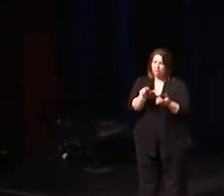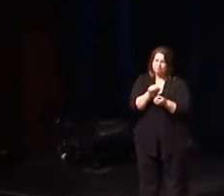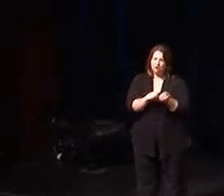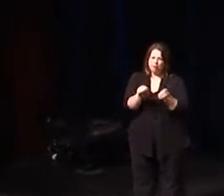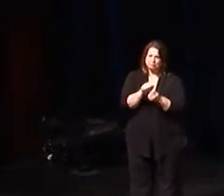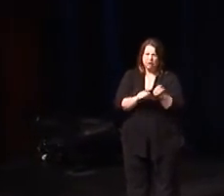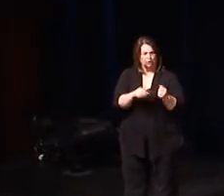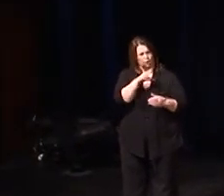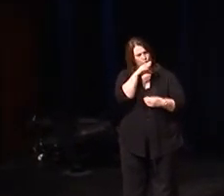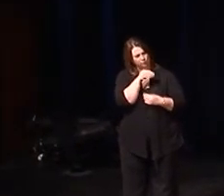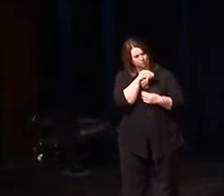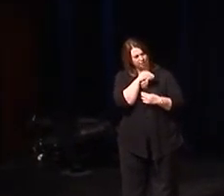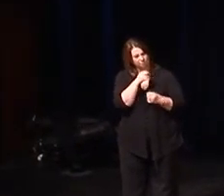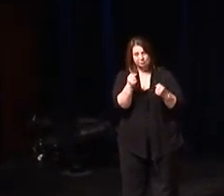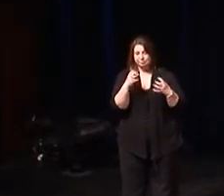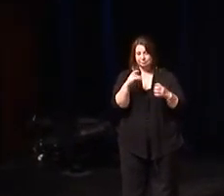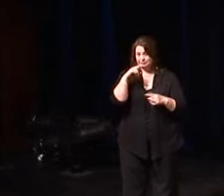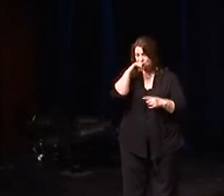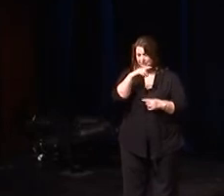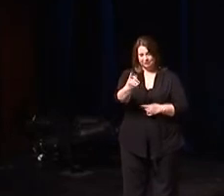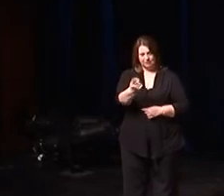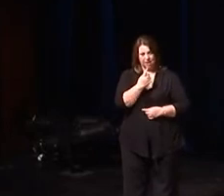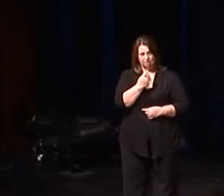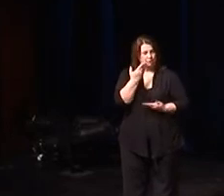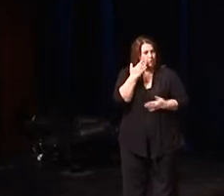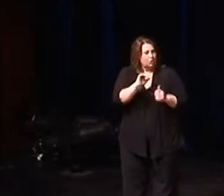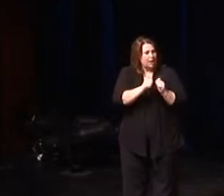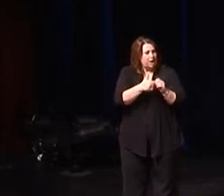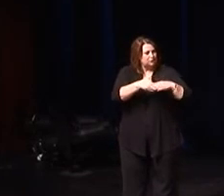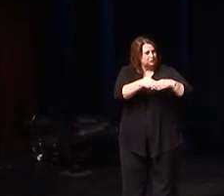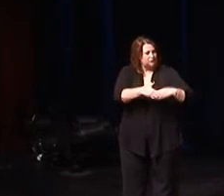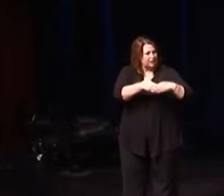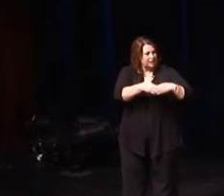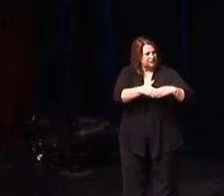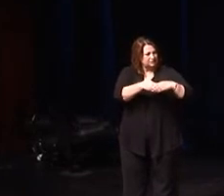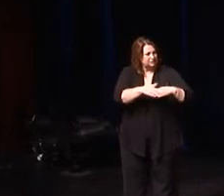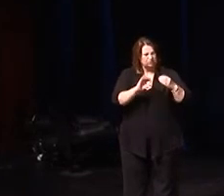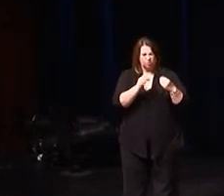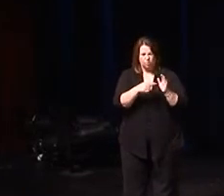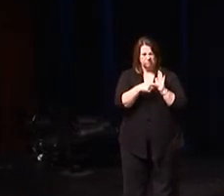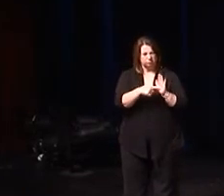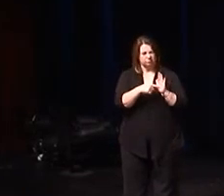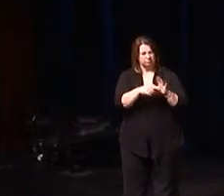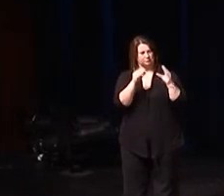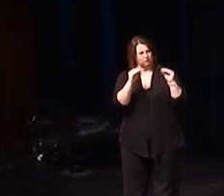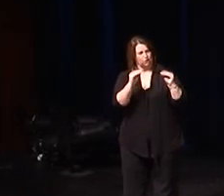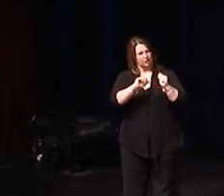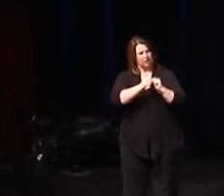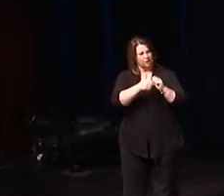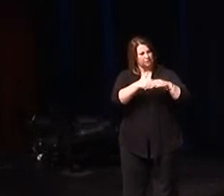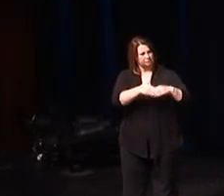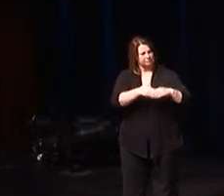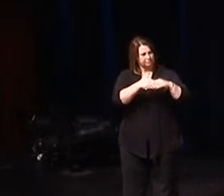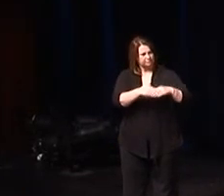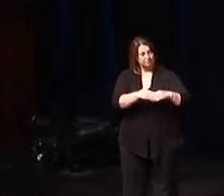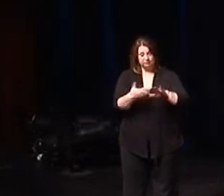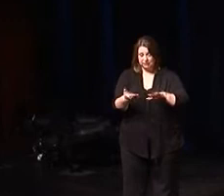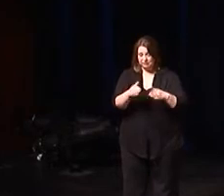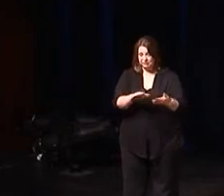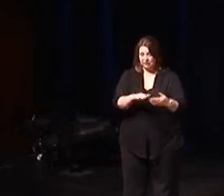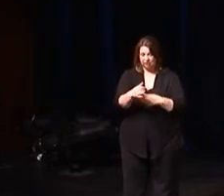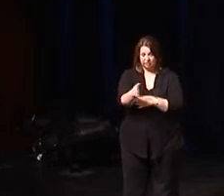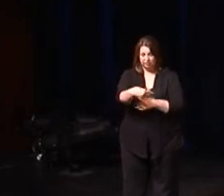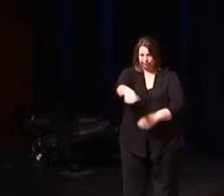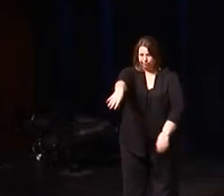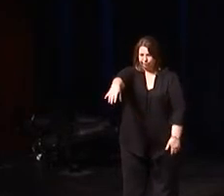little kids on the spectrum come up to me at meetings and they don't know how to shake hands. Nobody has showed them how to shake hands. They put a dead fish out there or they put the